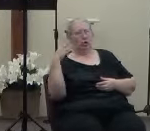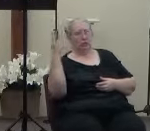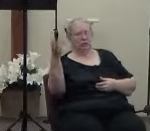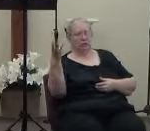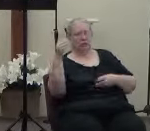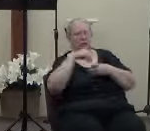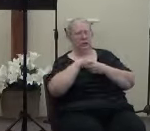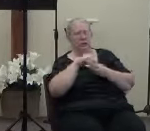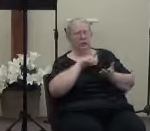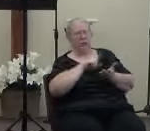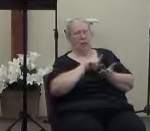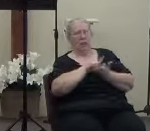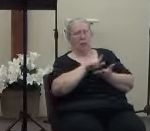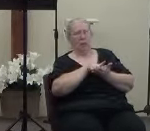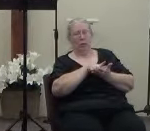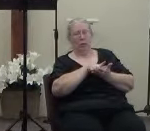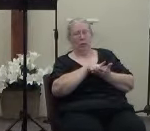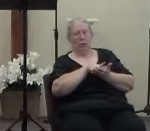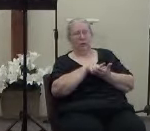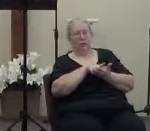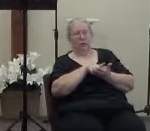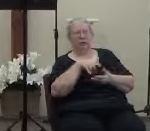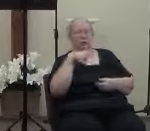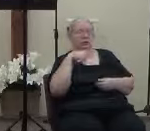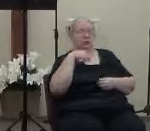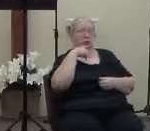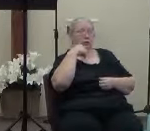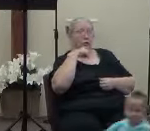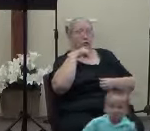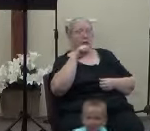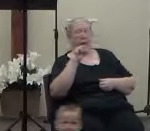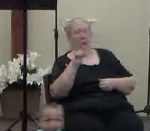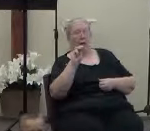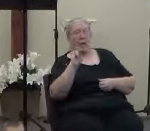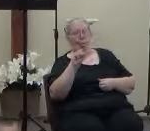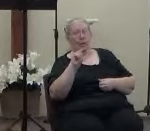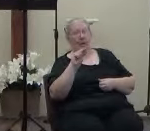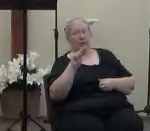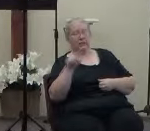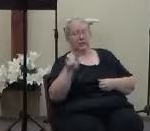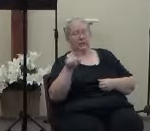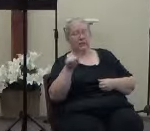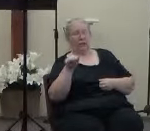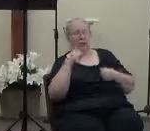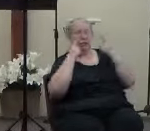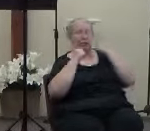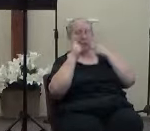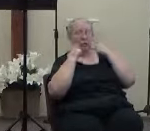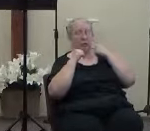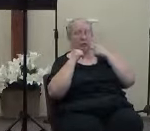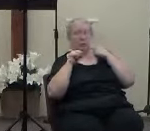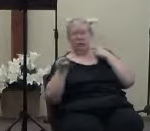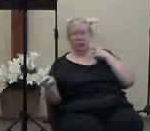Her name's Amanda." He said she was bawling her heart out. He said, "I walked over to her and said, 'What's the matter?' And she said, 'I just got a